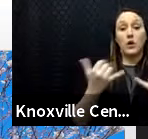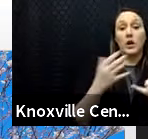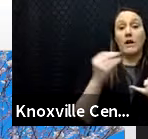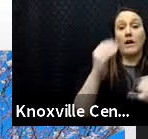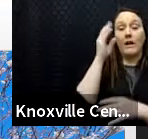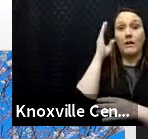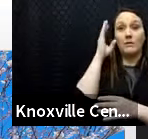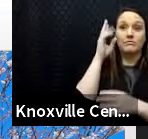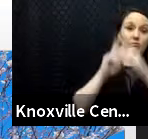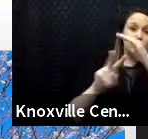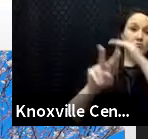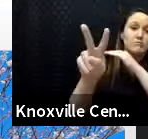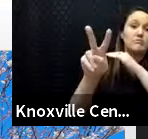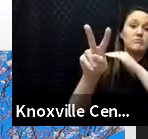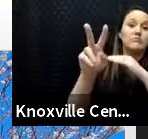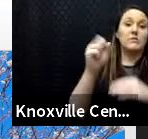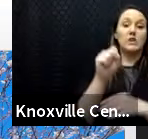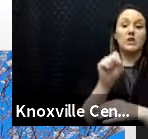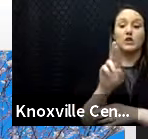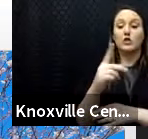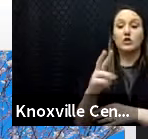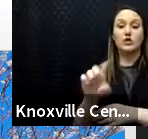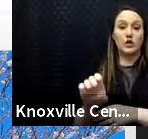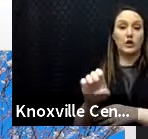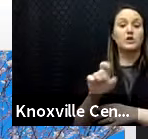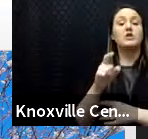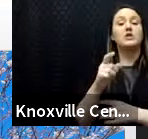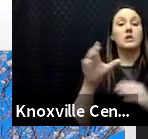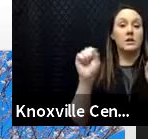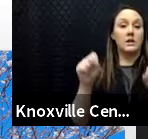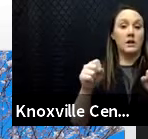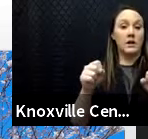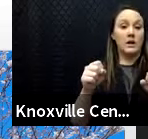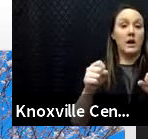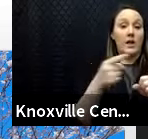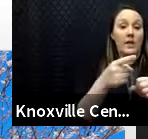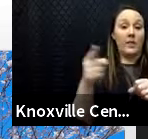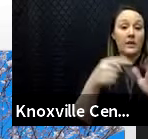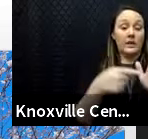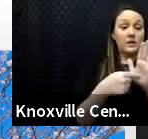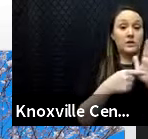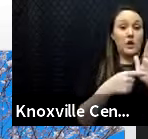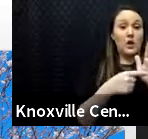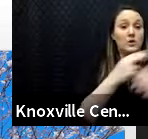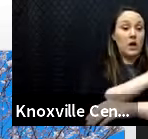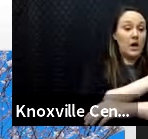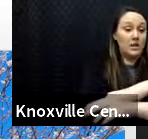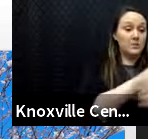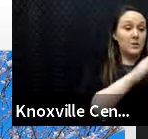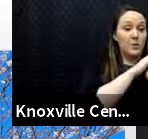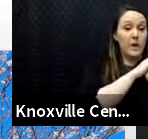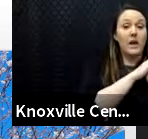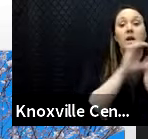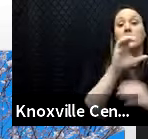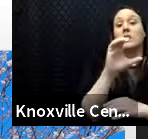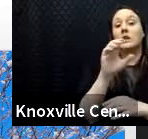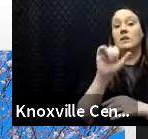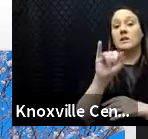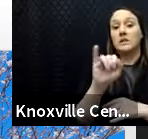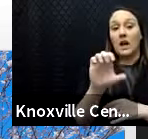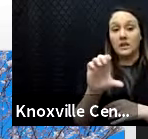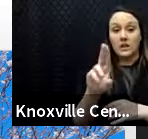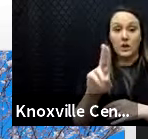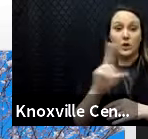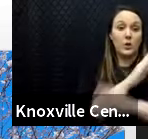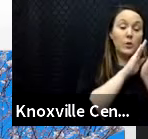graphs show the availability of regional hospital beds, ICU beds, and ventilators from our hospital partners. It